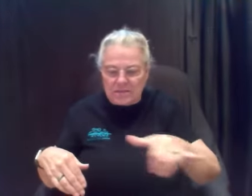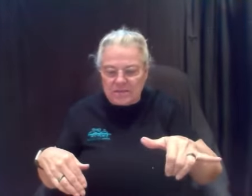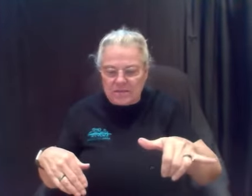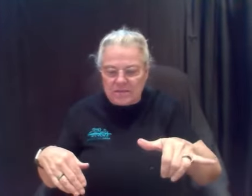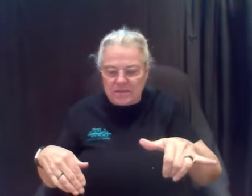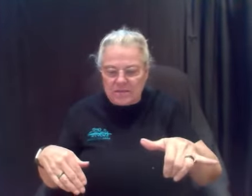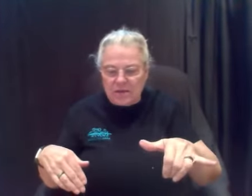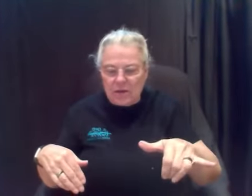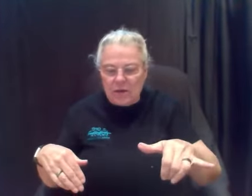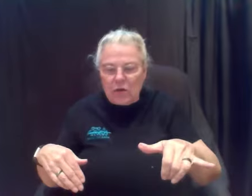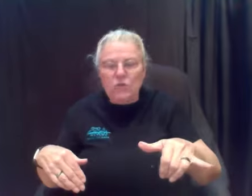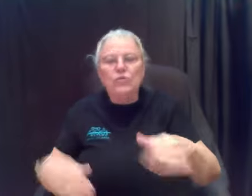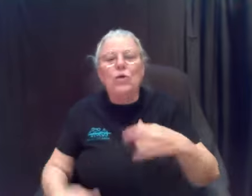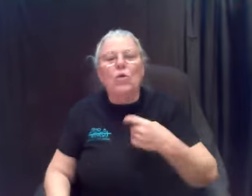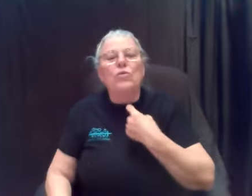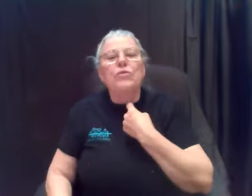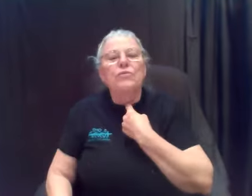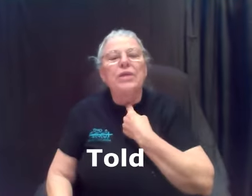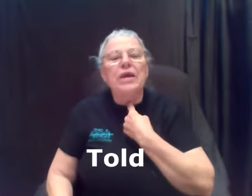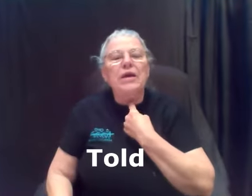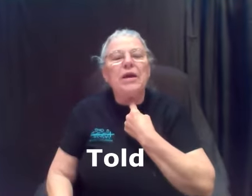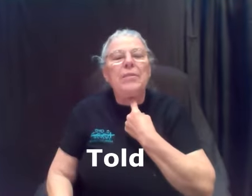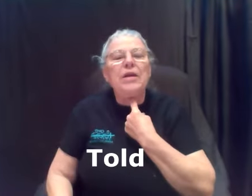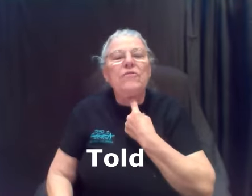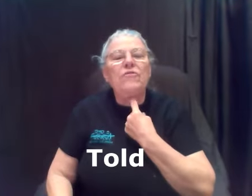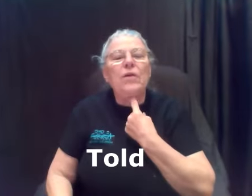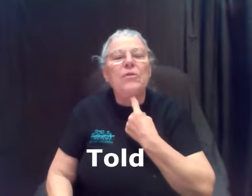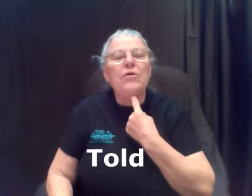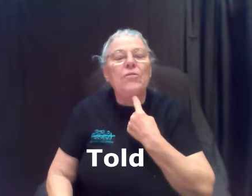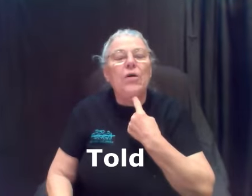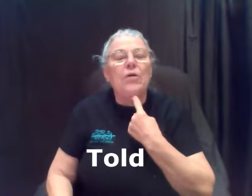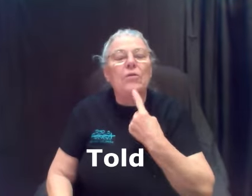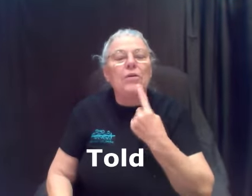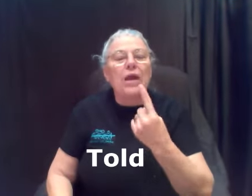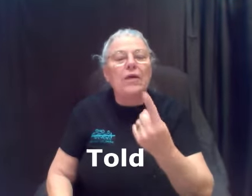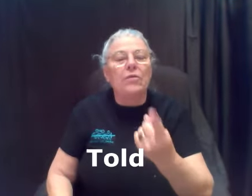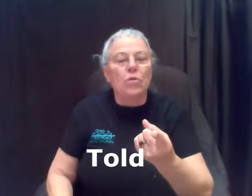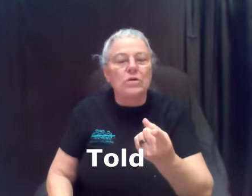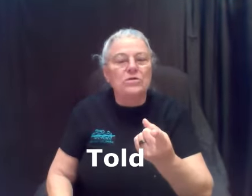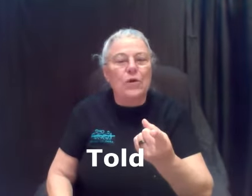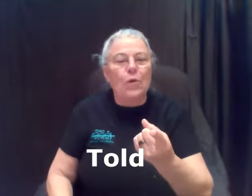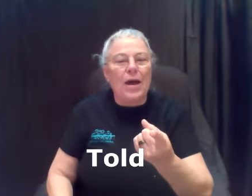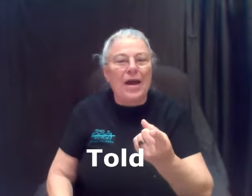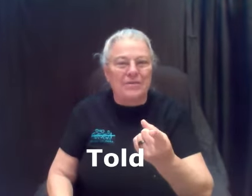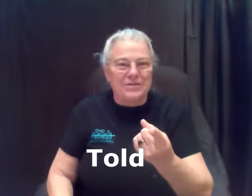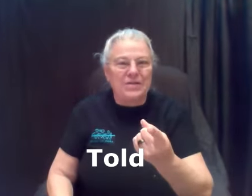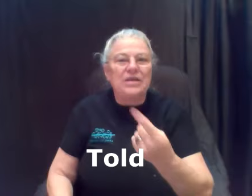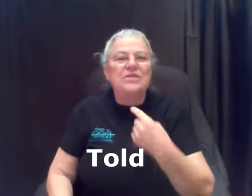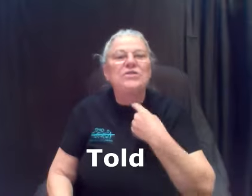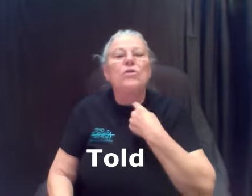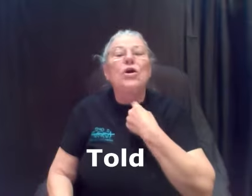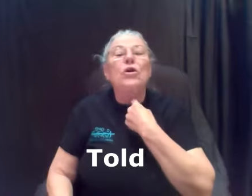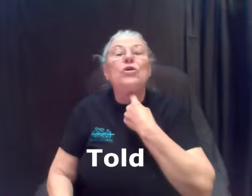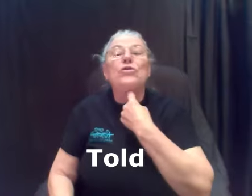As. Told. Coming from your throat and the words go out. So you're taking